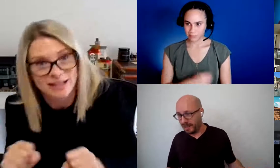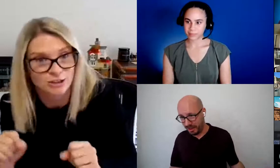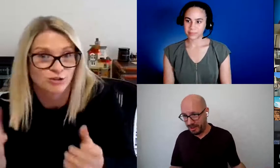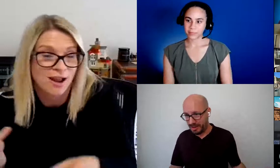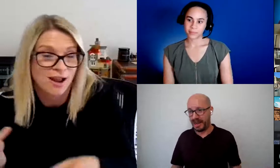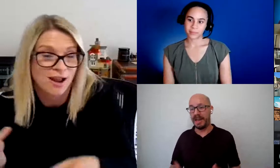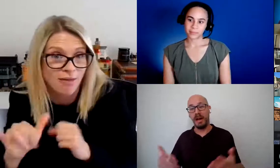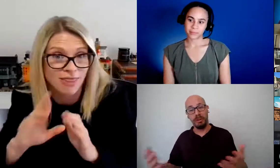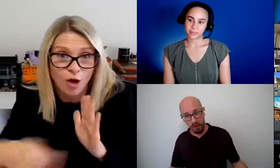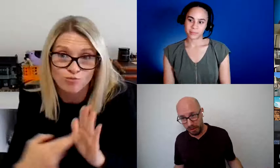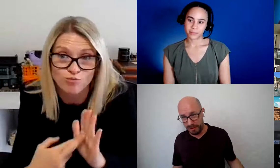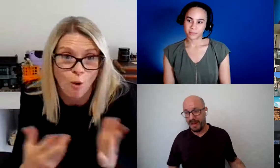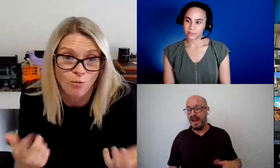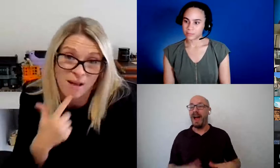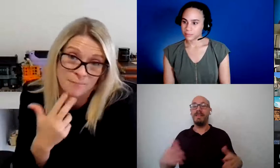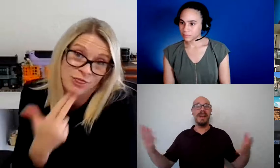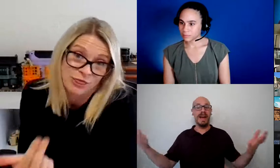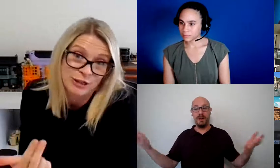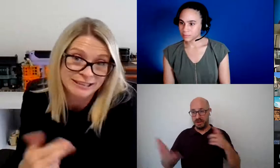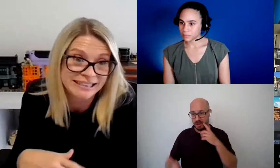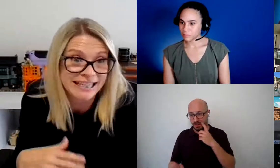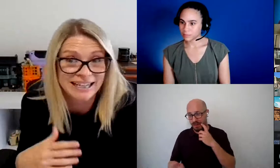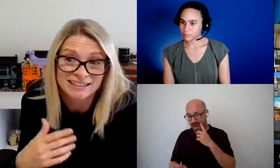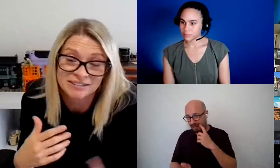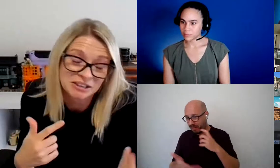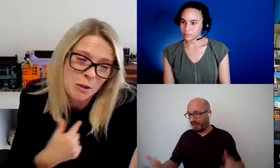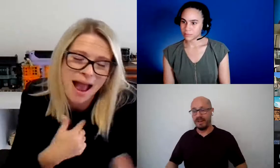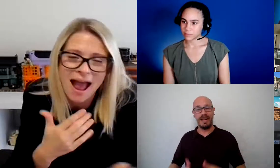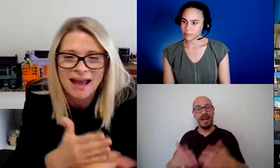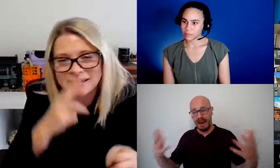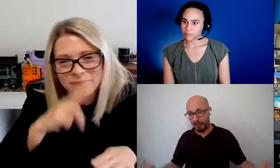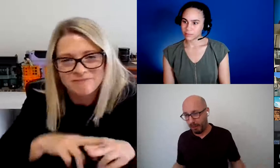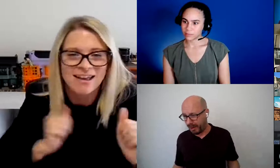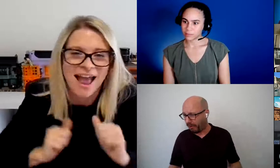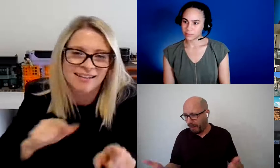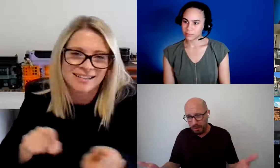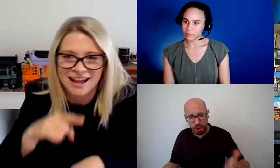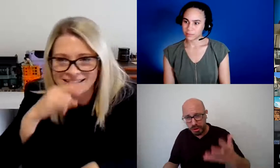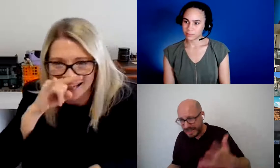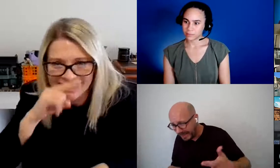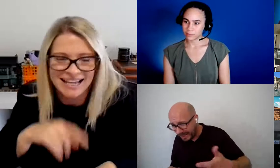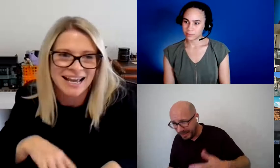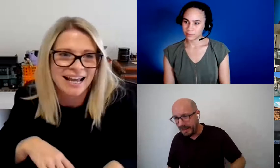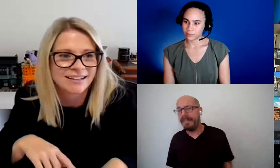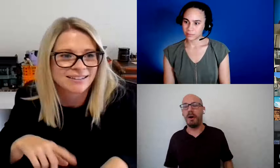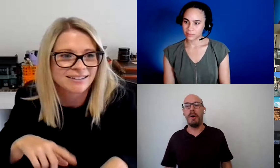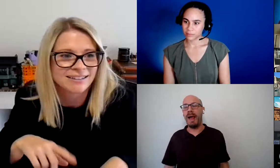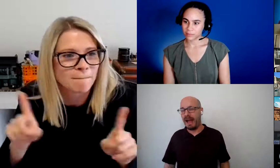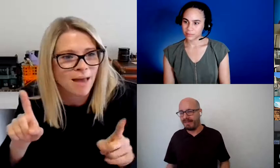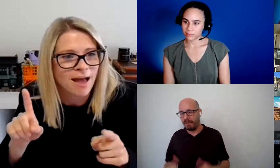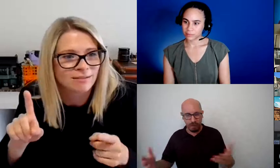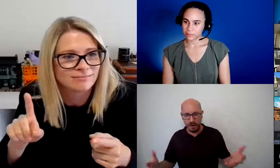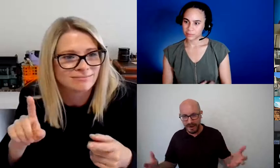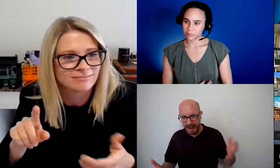auditioned and I got the role. And then I auditioned for The X-Files and I got that role. And I was about 13. So I had some fun